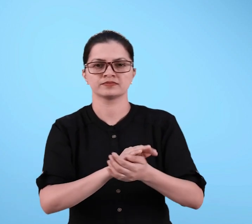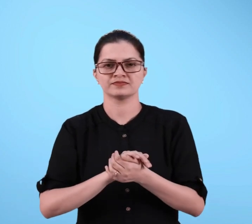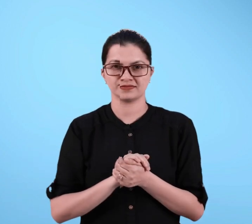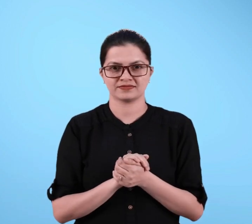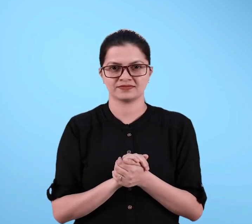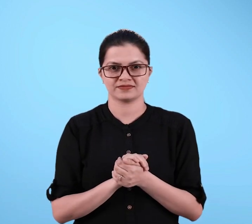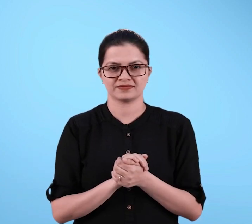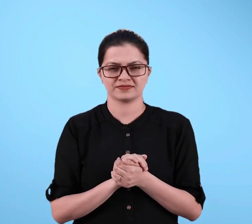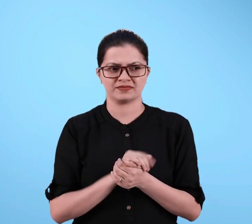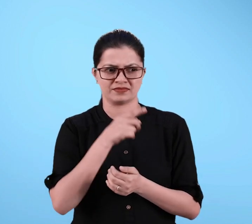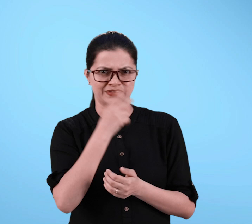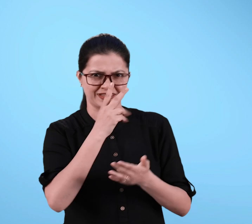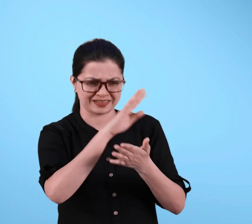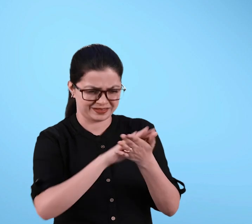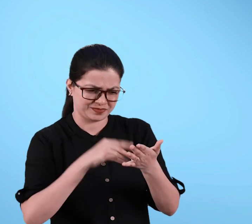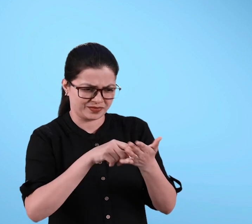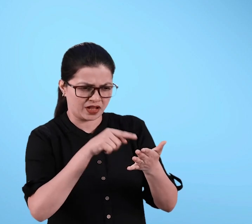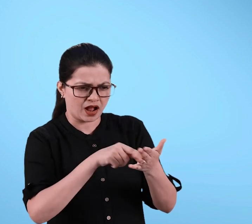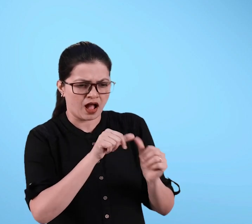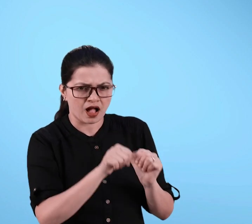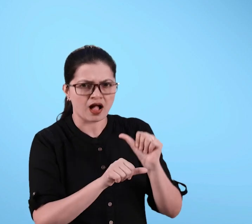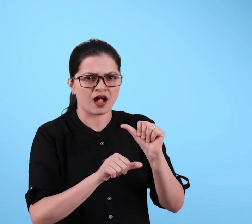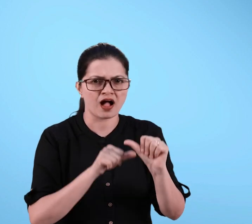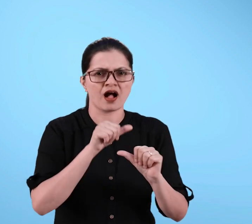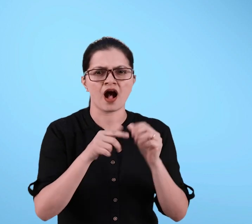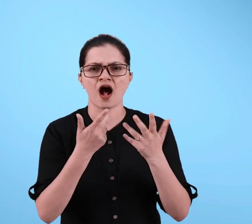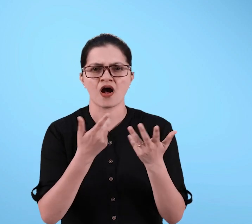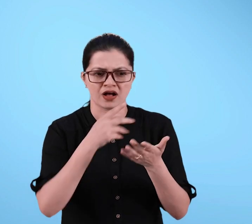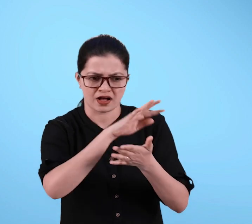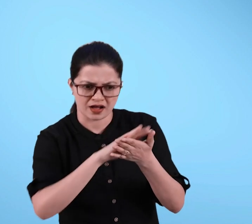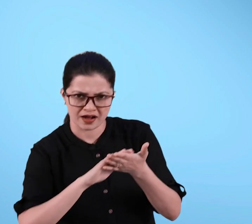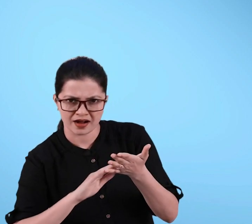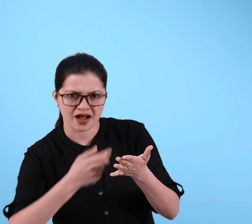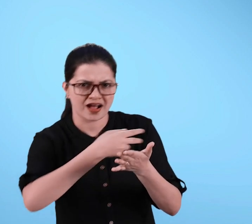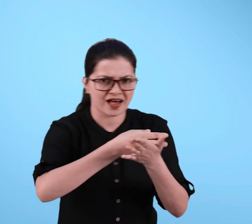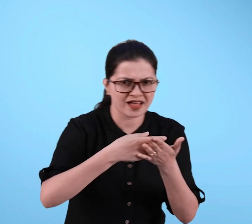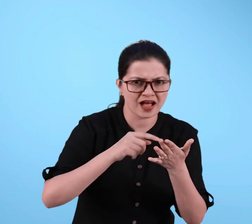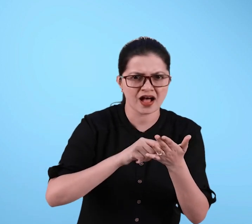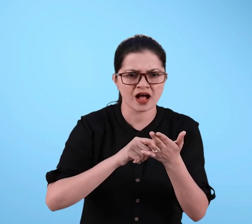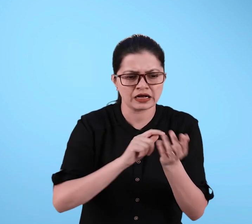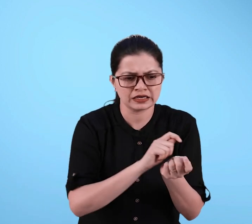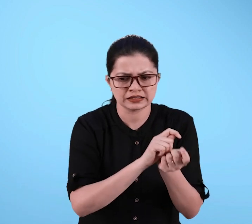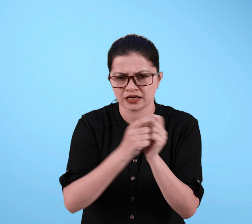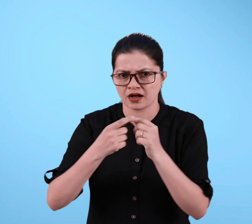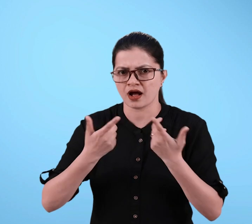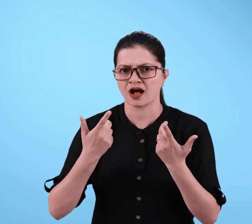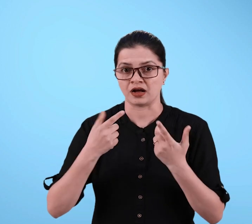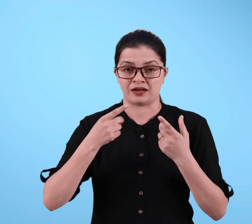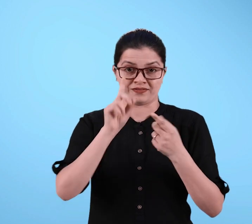yarns. The process of arranging two sets of yarns together to make a fabric is called